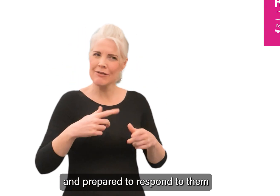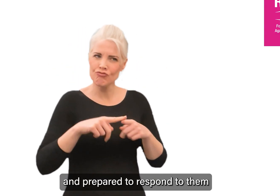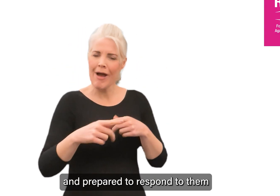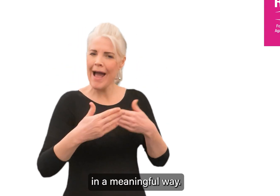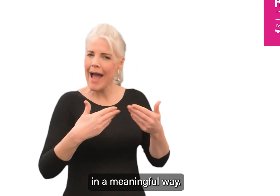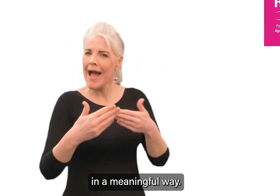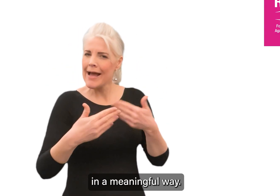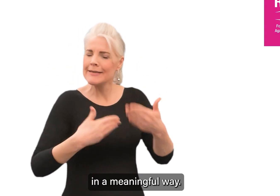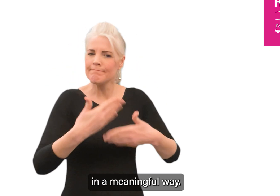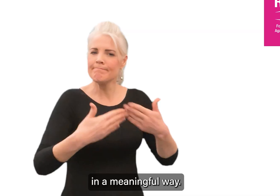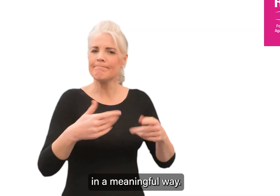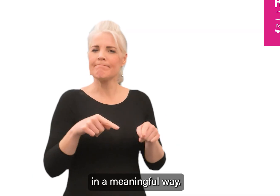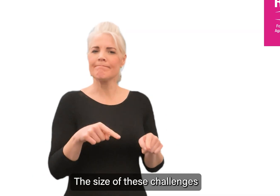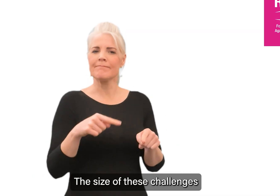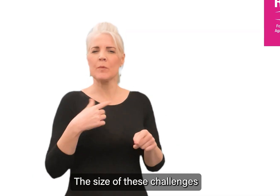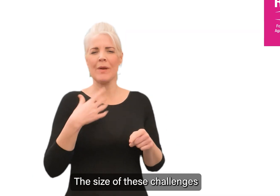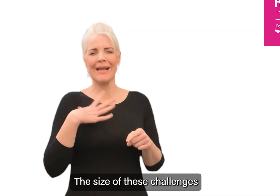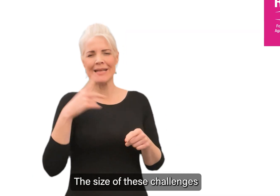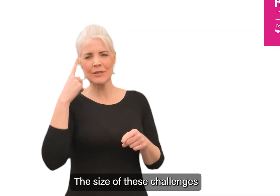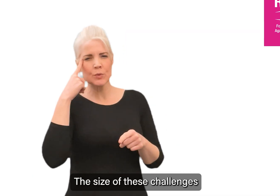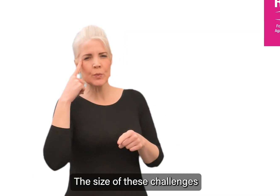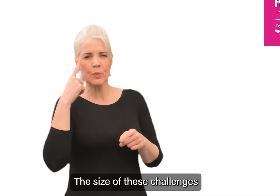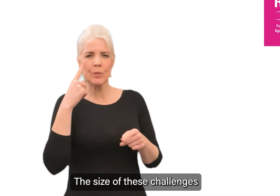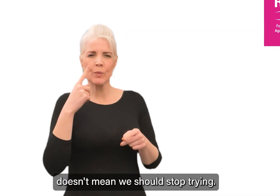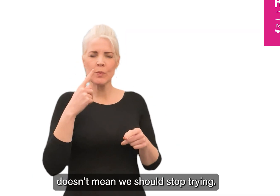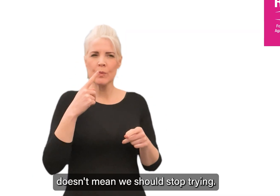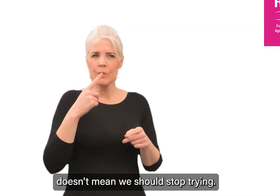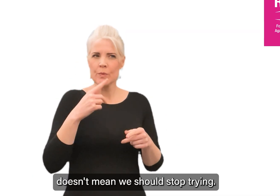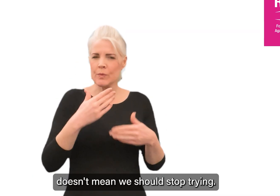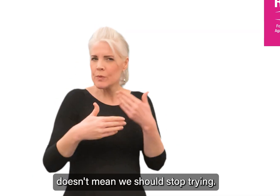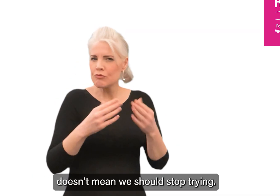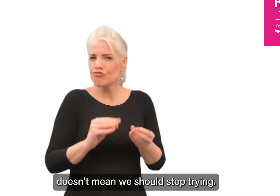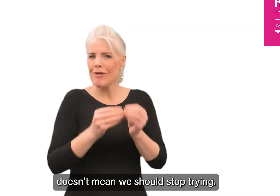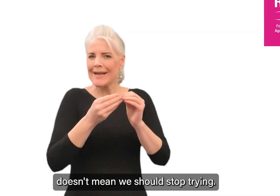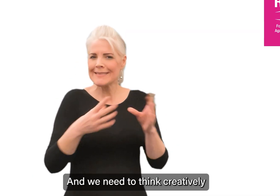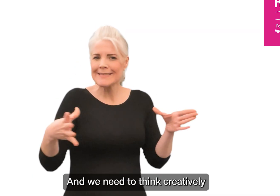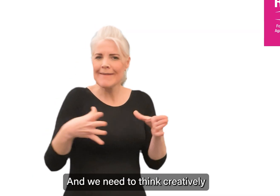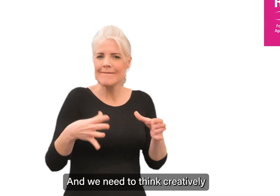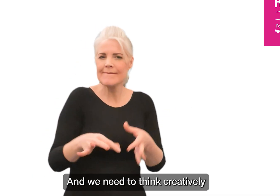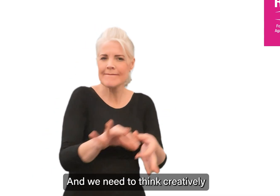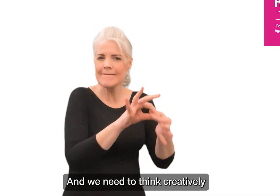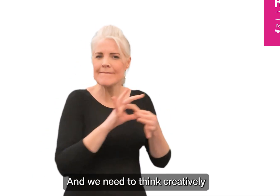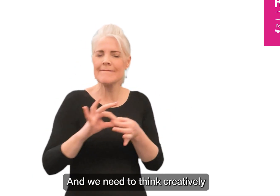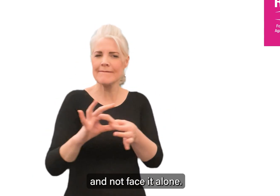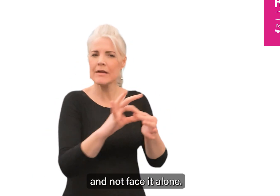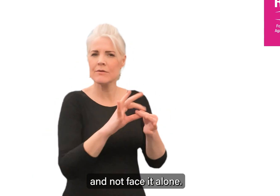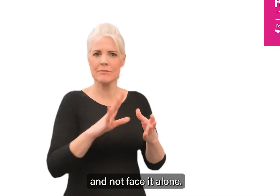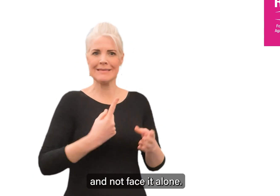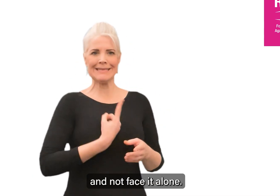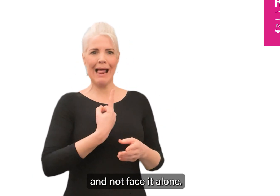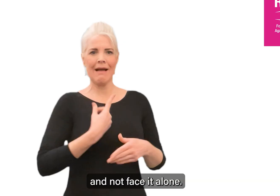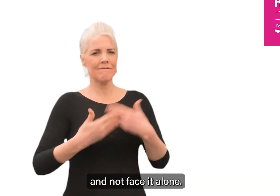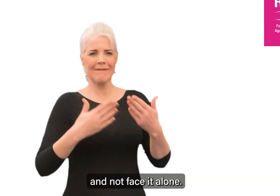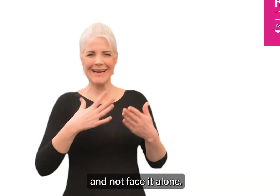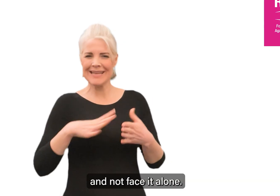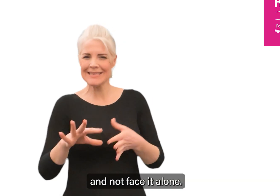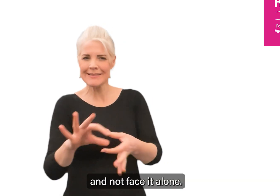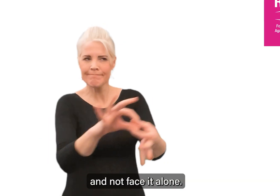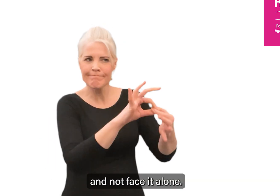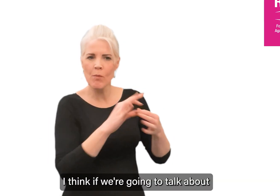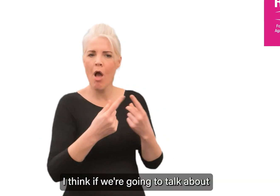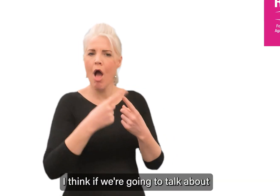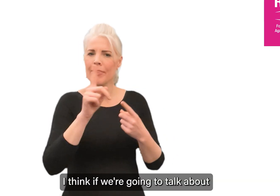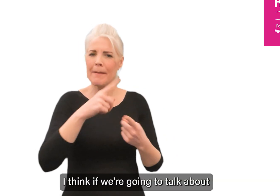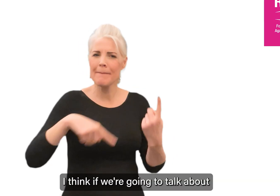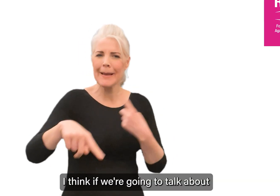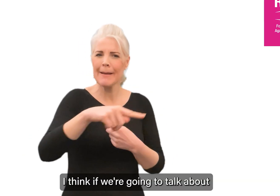to respond to them in a meaningful way. The size of these challenges doesn't mean we should stop trying, and we need to think creatively and not face it